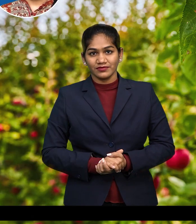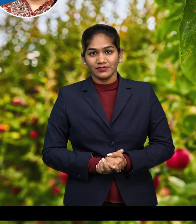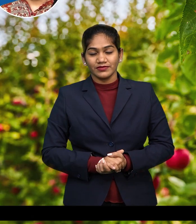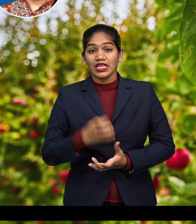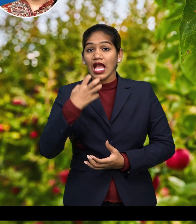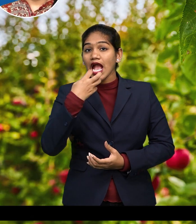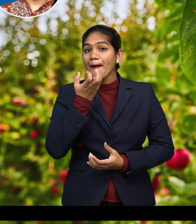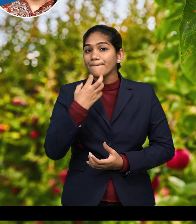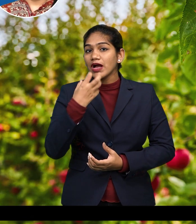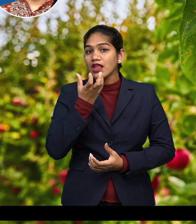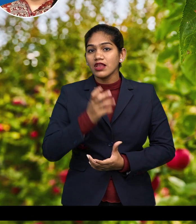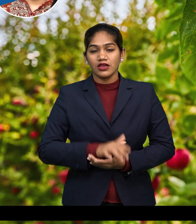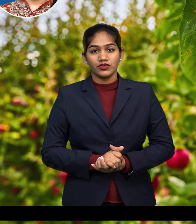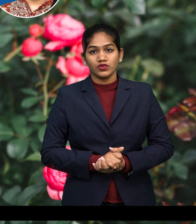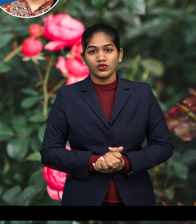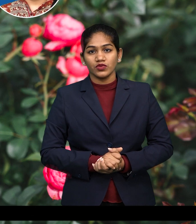apple,